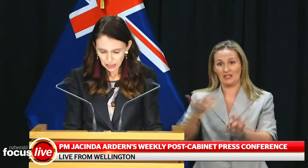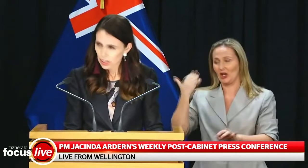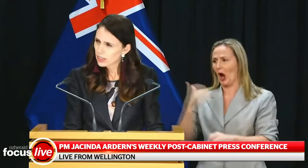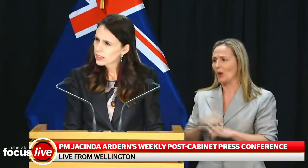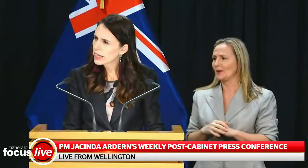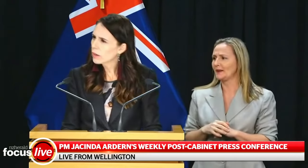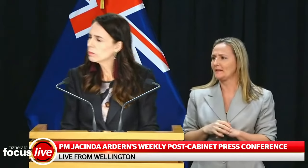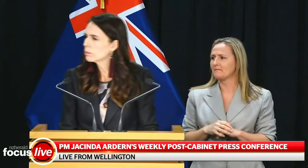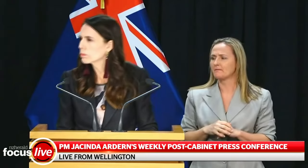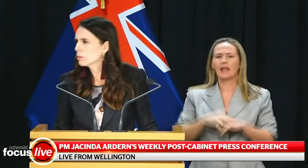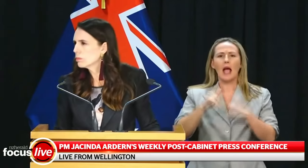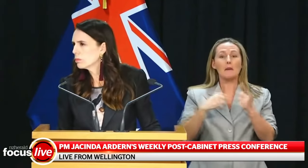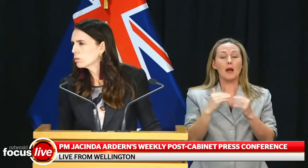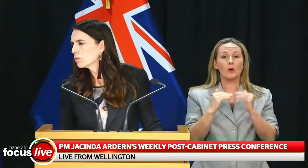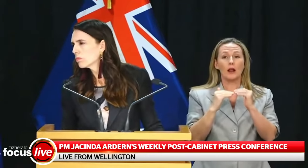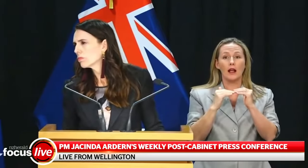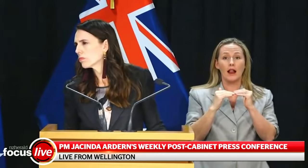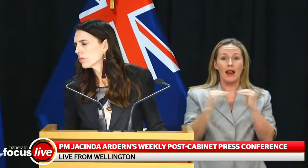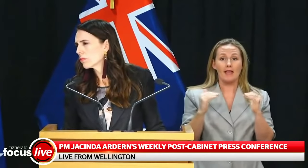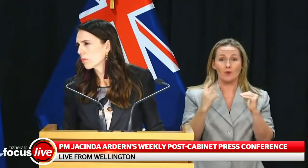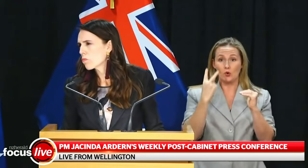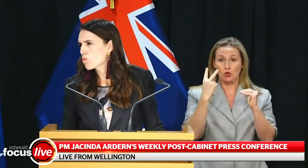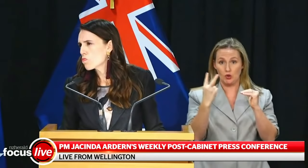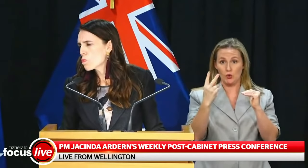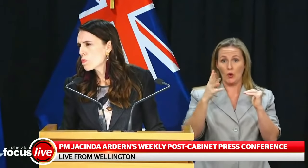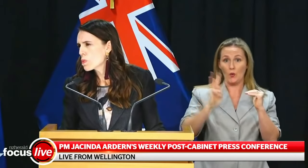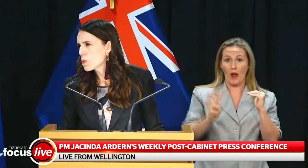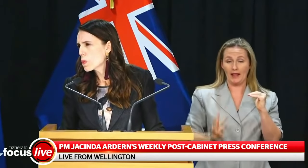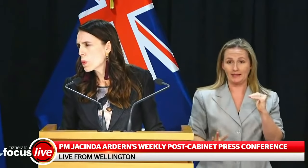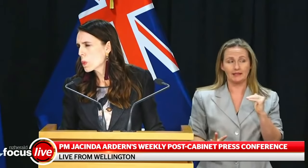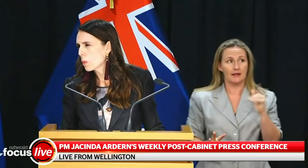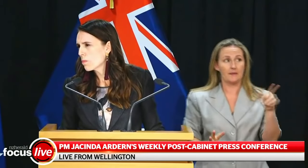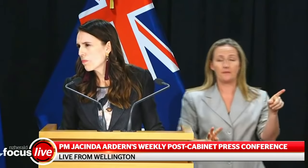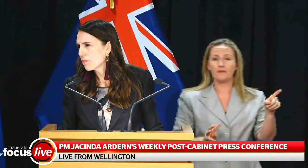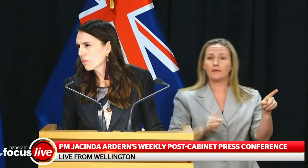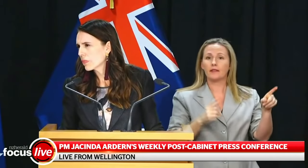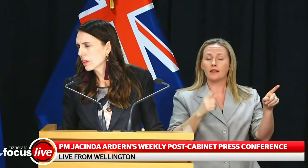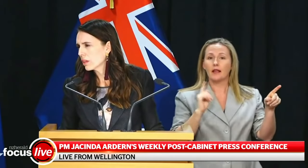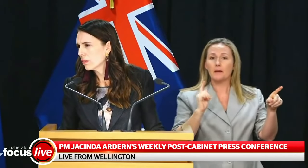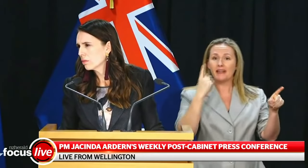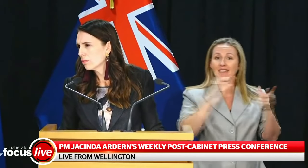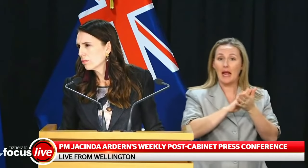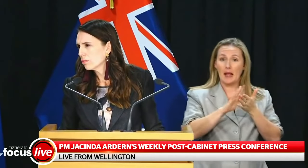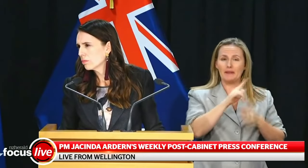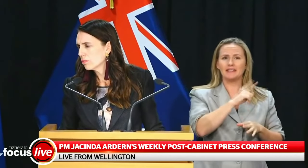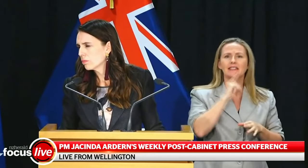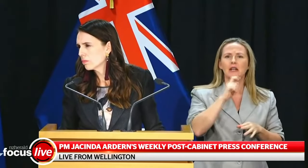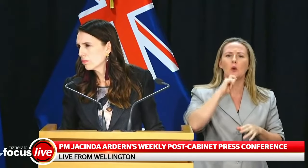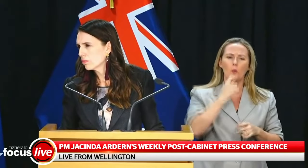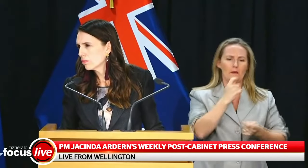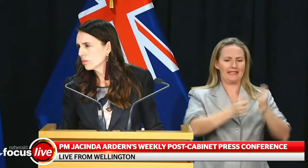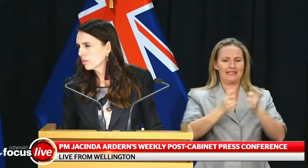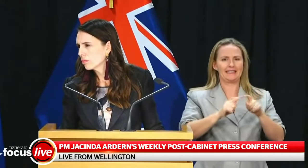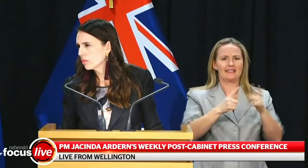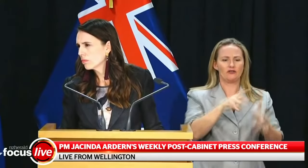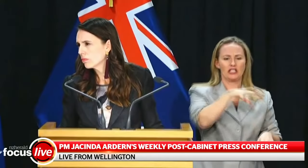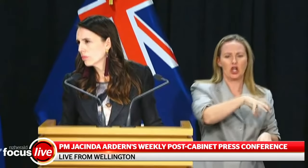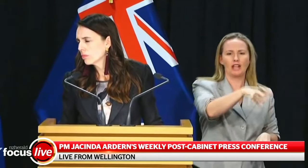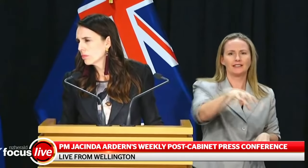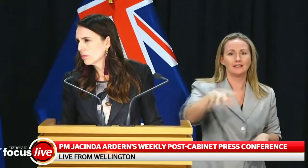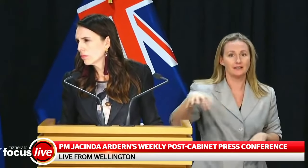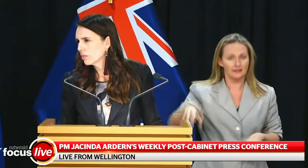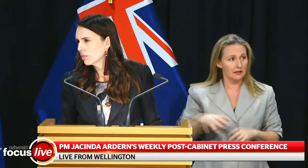for Wellington. Yeah. And Hipkins said that one of the things they'd be looking at is rates of testing at the different sites. The question was, are